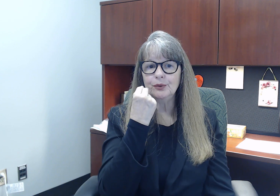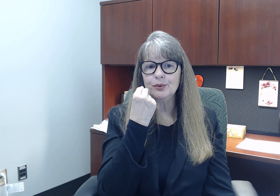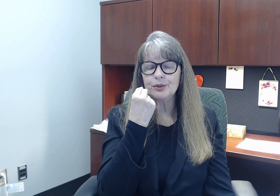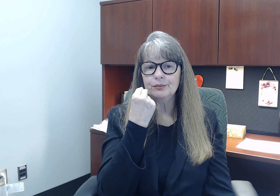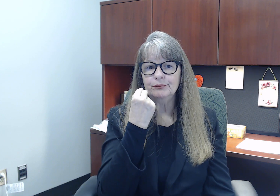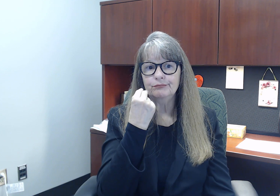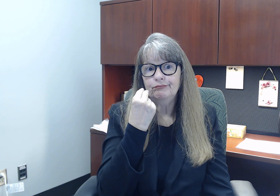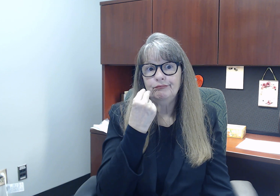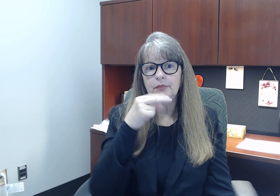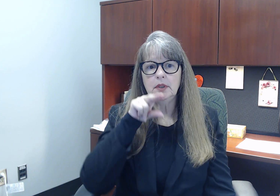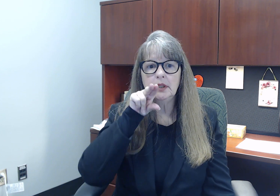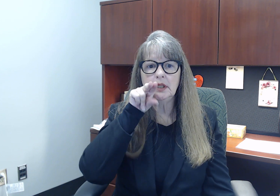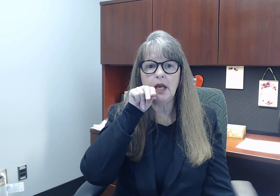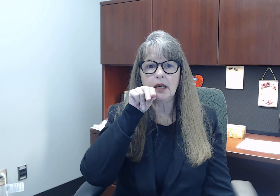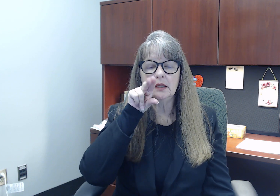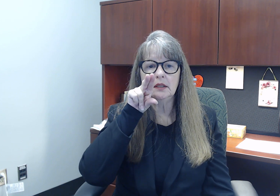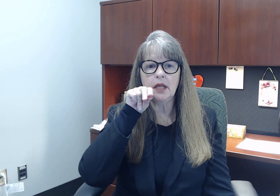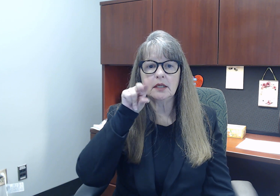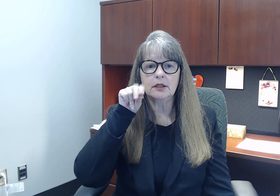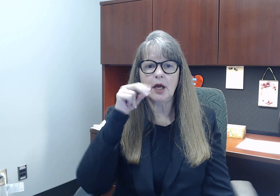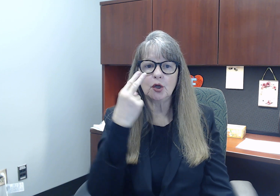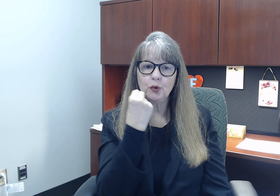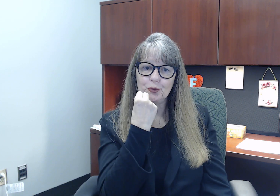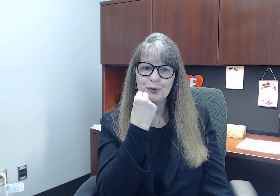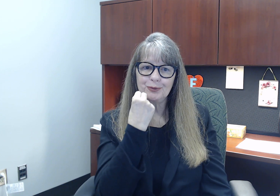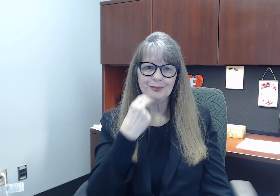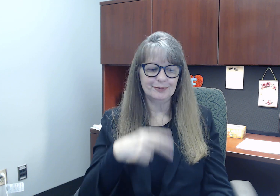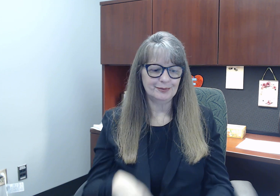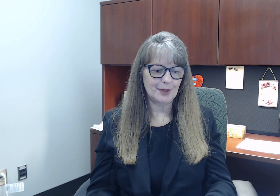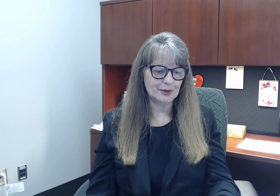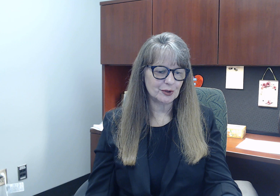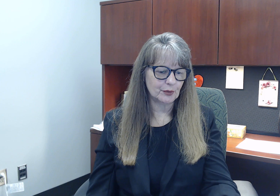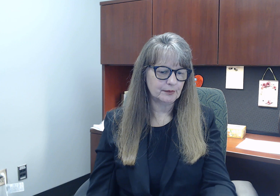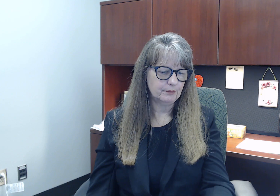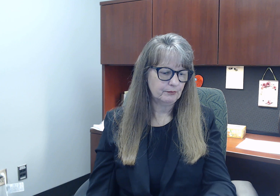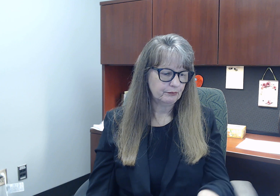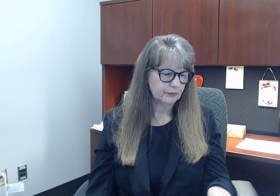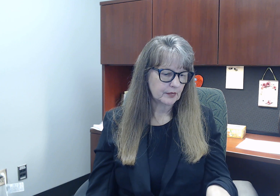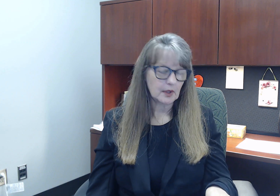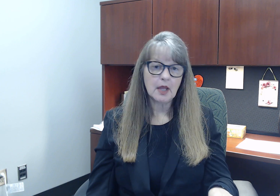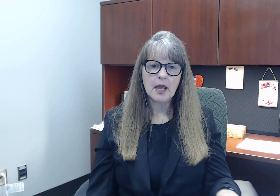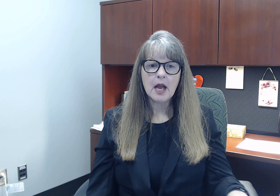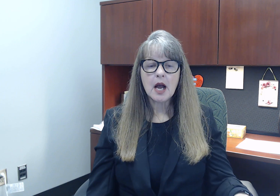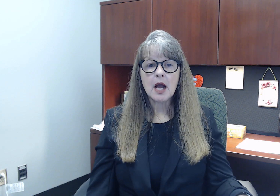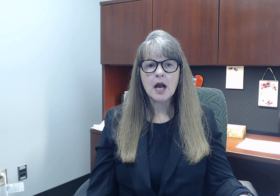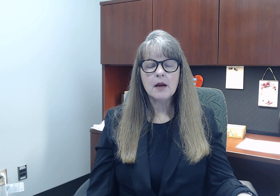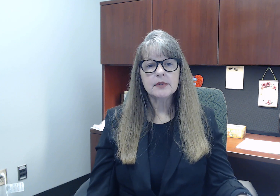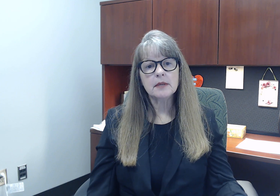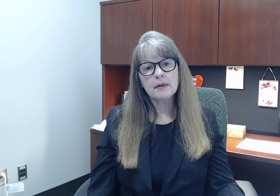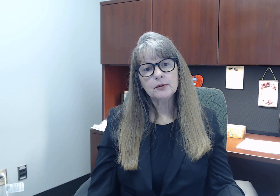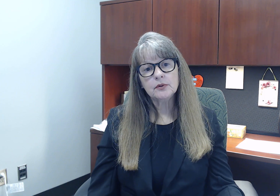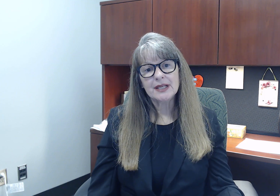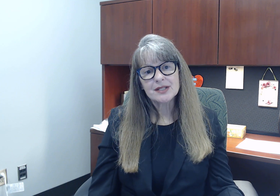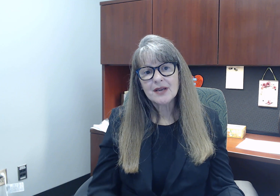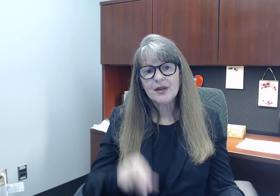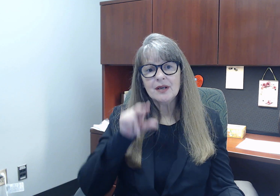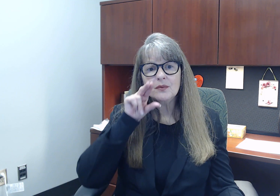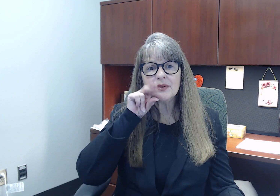Goose, duck, duck, duck, goose, and with children. Some people do Thanksgiving with